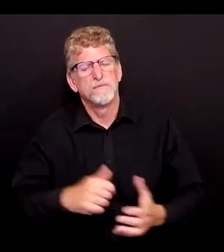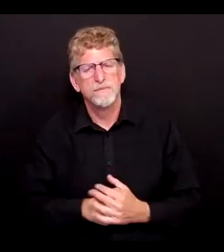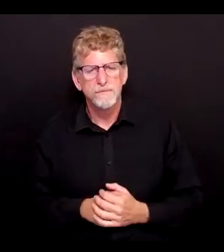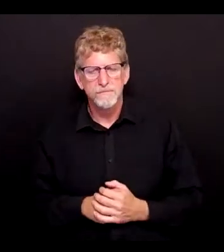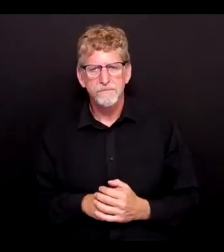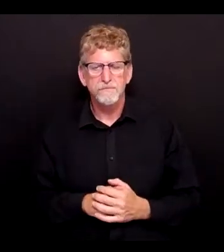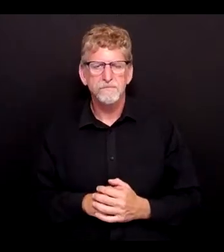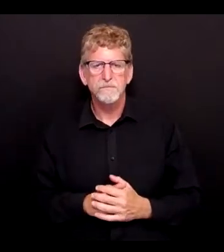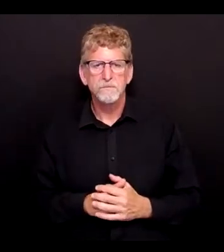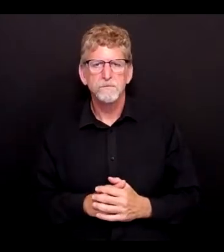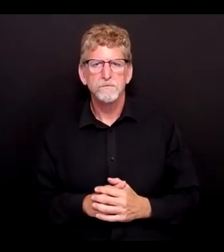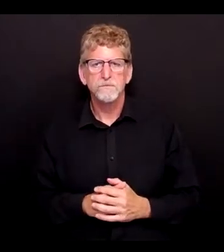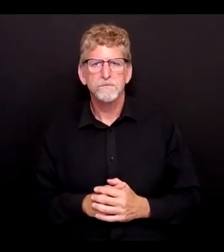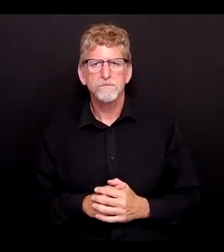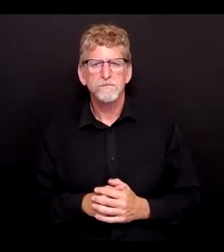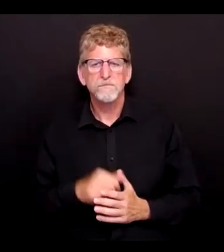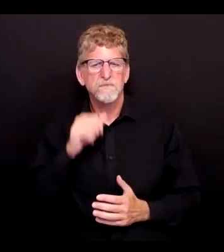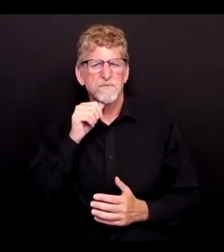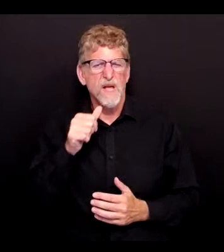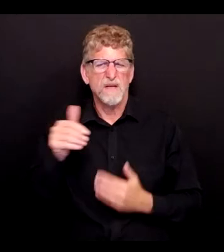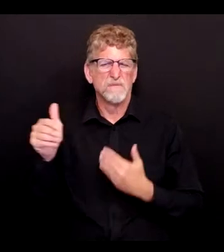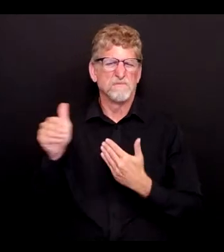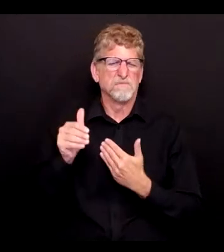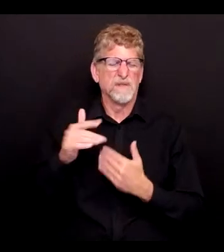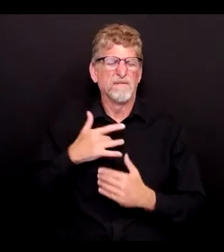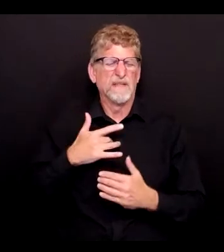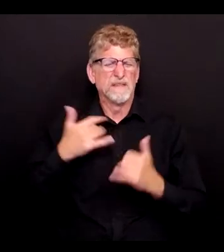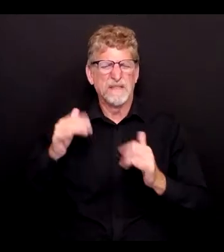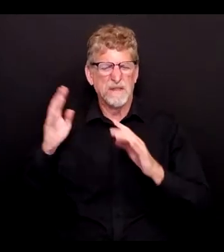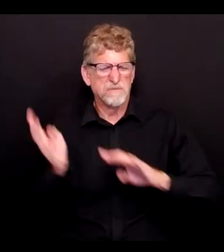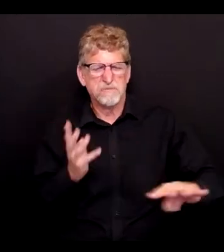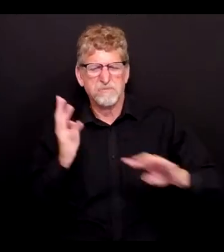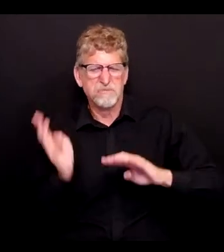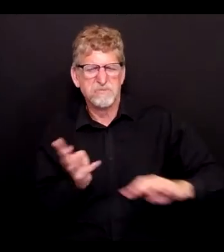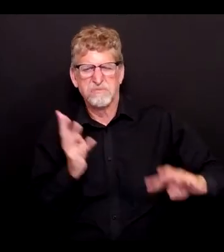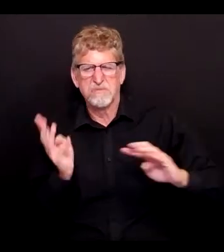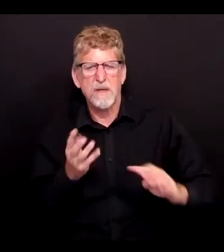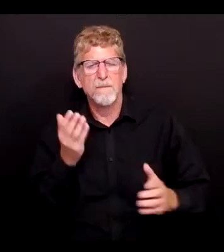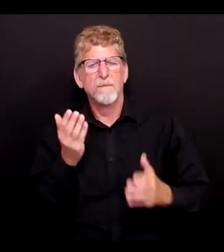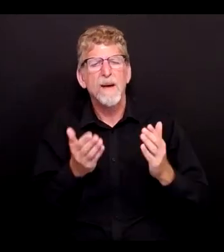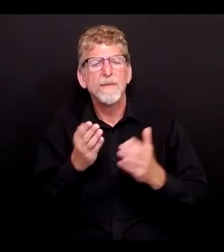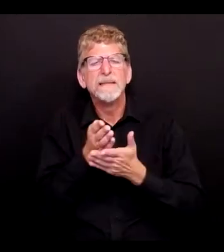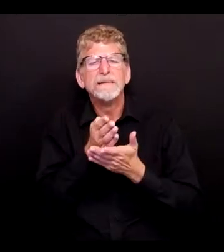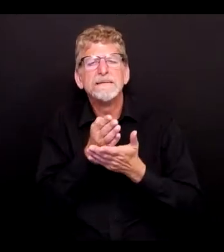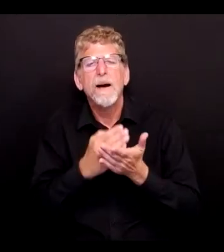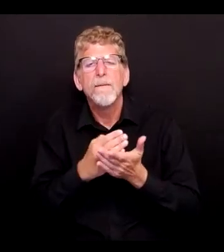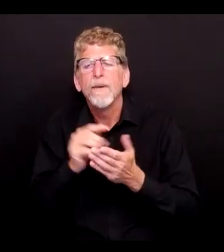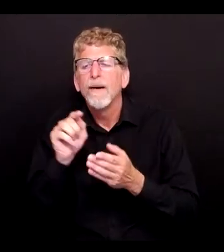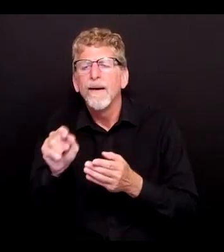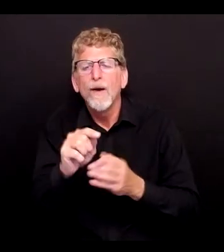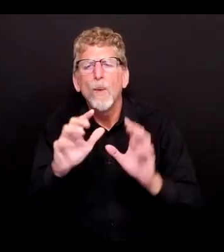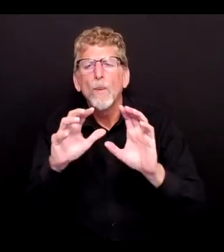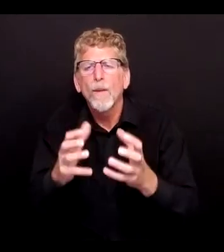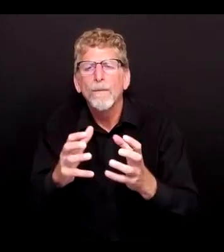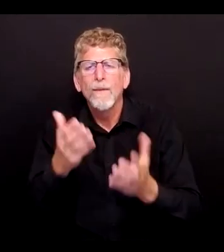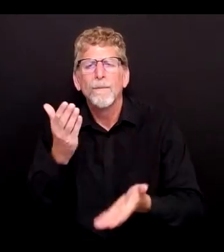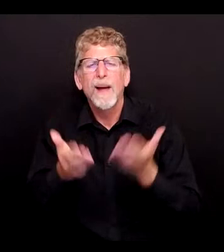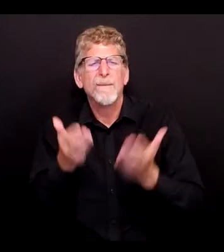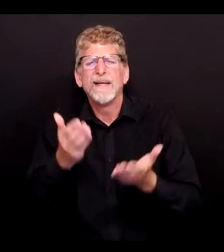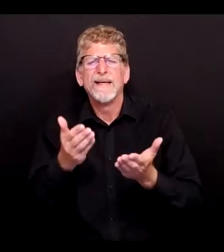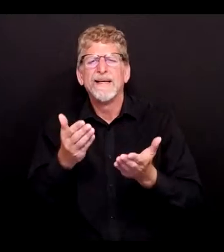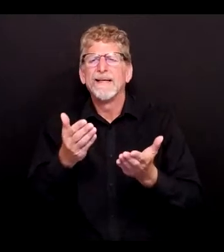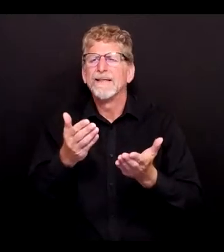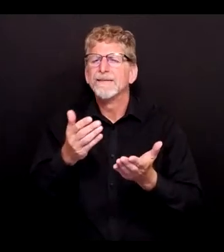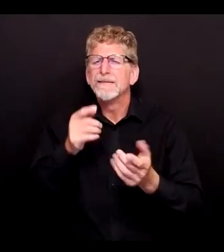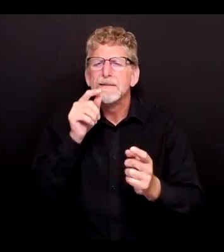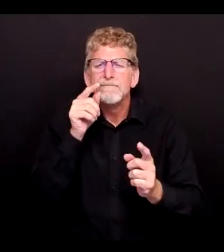yet. Perhaps in some particular demographics or some particular pockets, but in general, we still